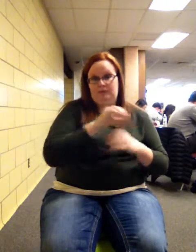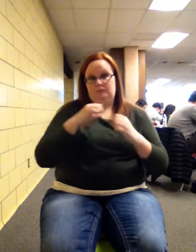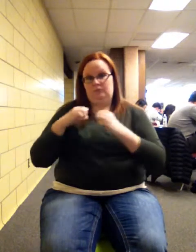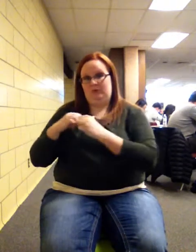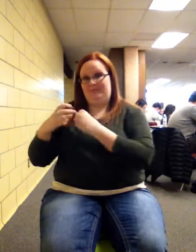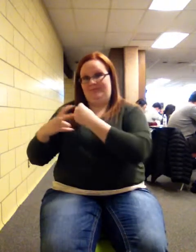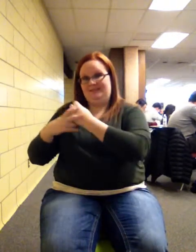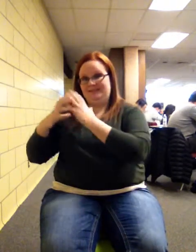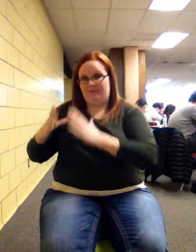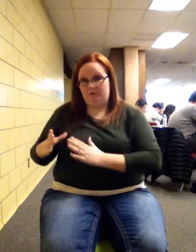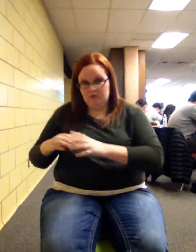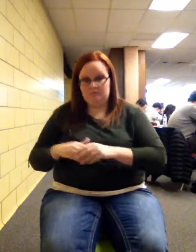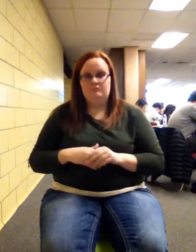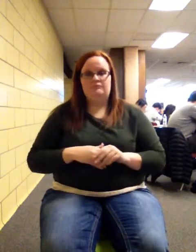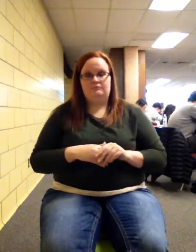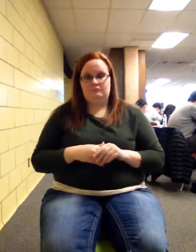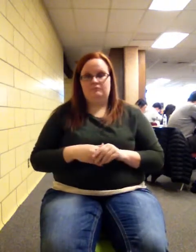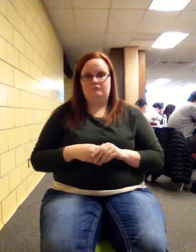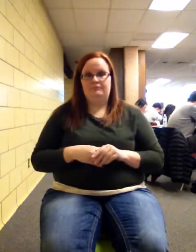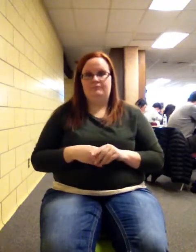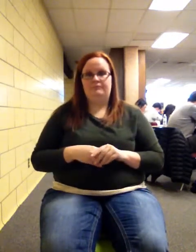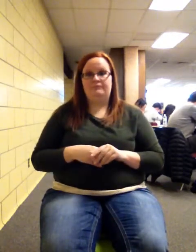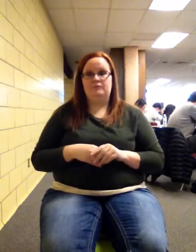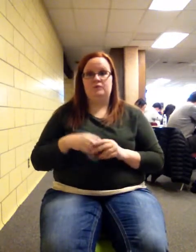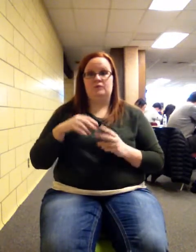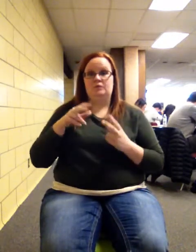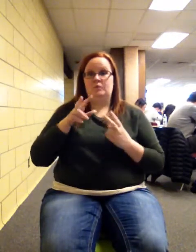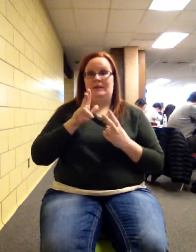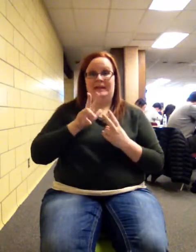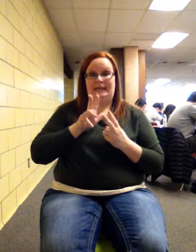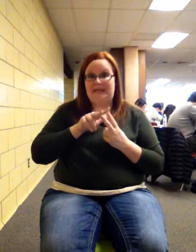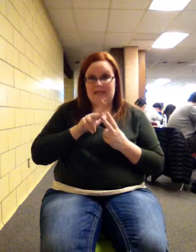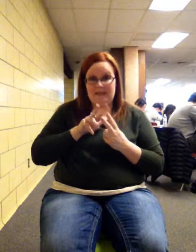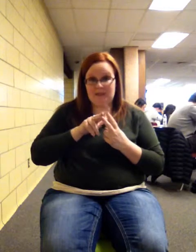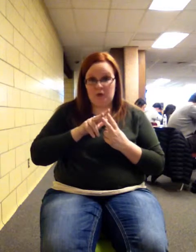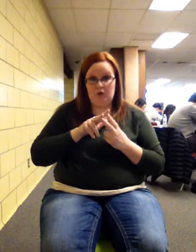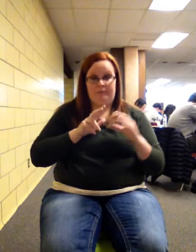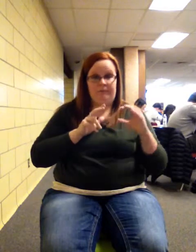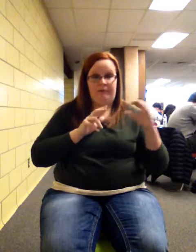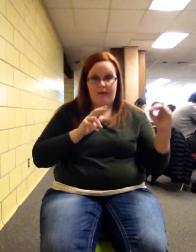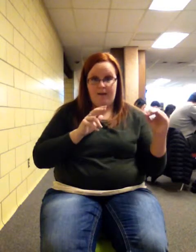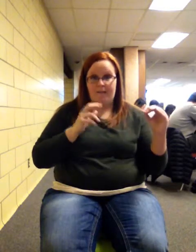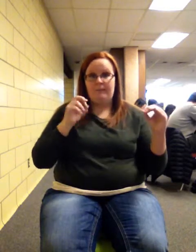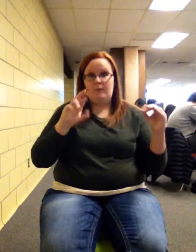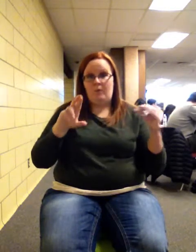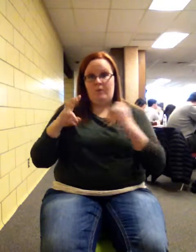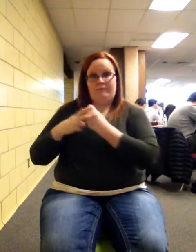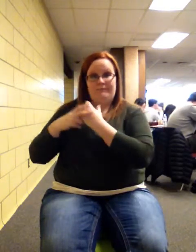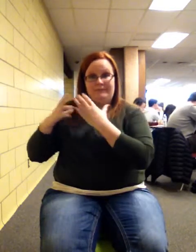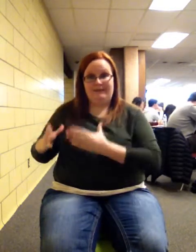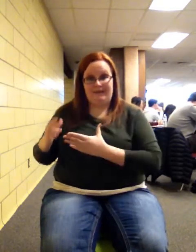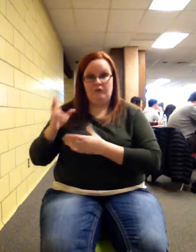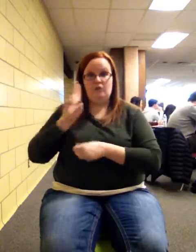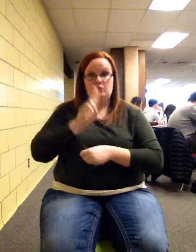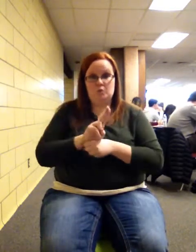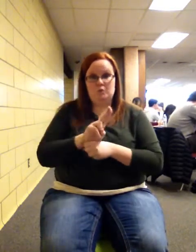So if the company and or the net saver uses an investment banker to help them, what happens is the